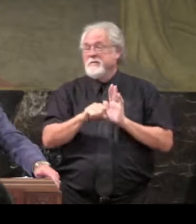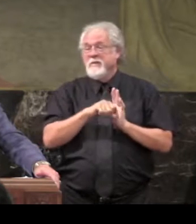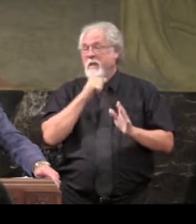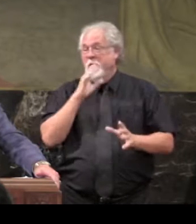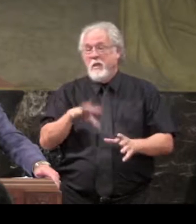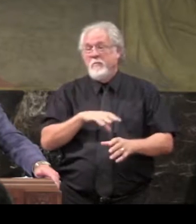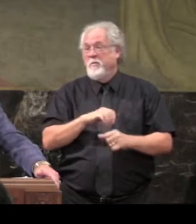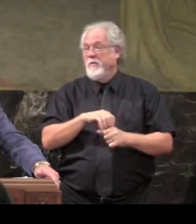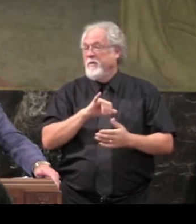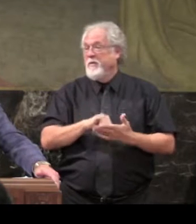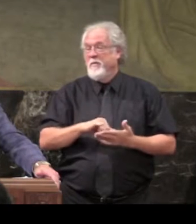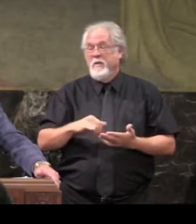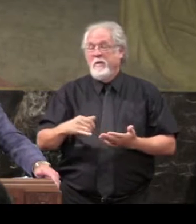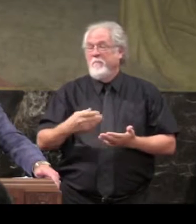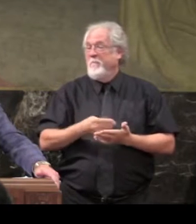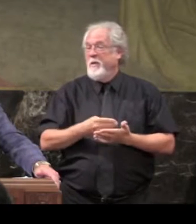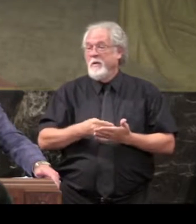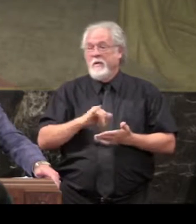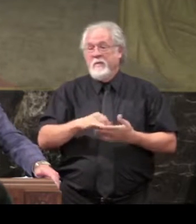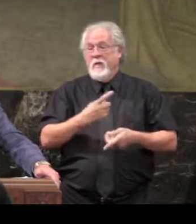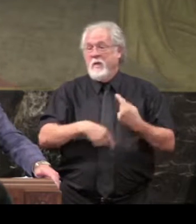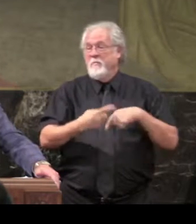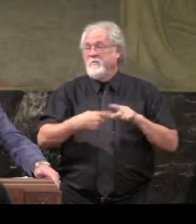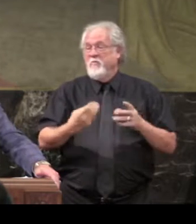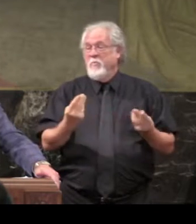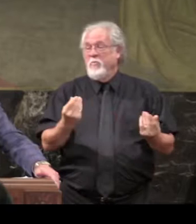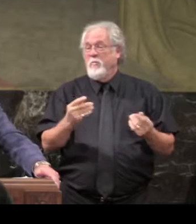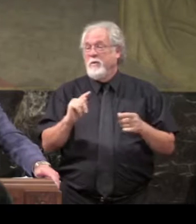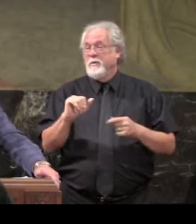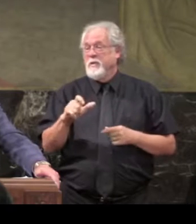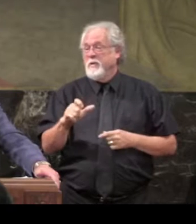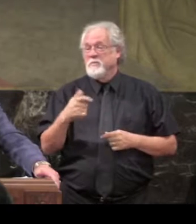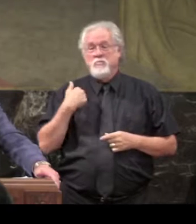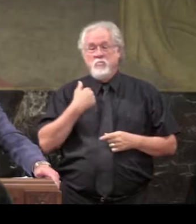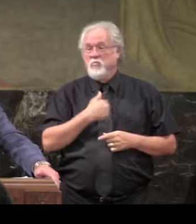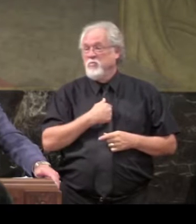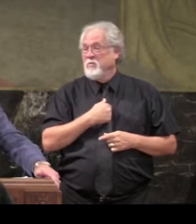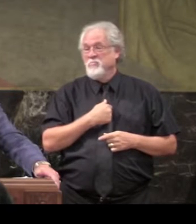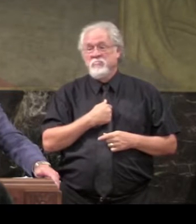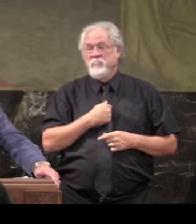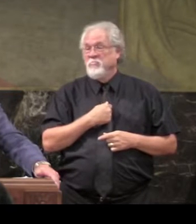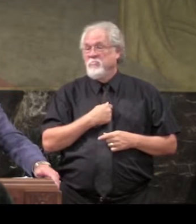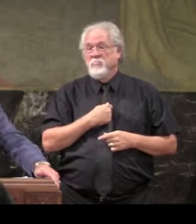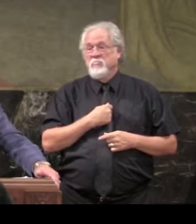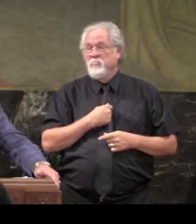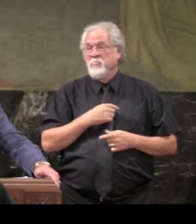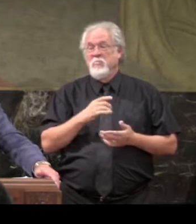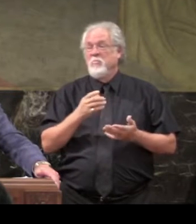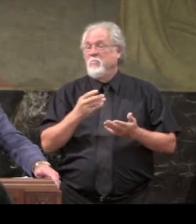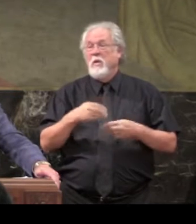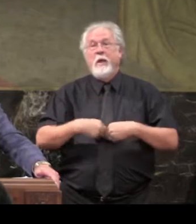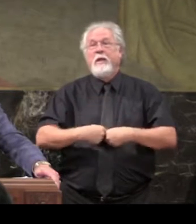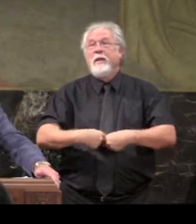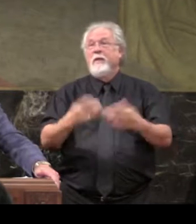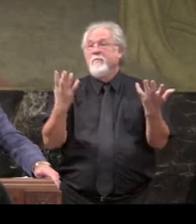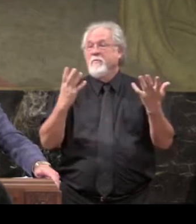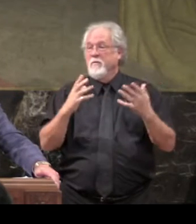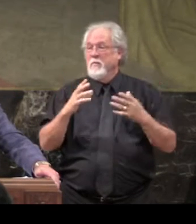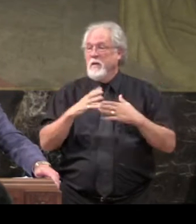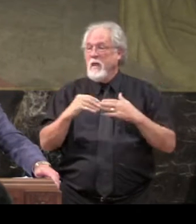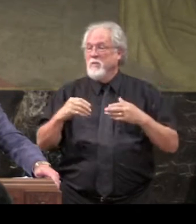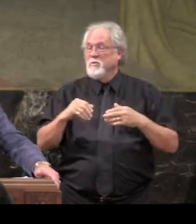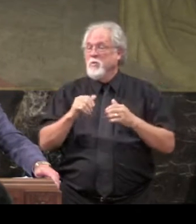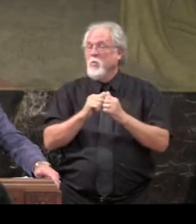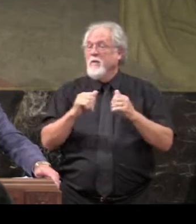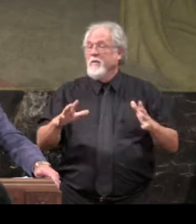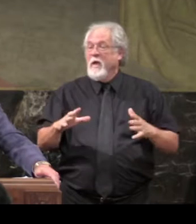in the revenue that comes from the property taxes. We're not going to give those dollars away without locals having input. And